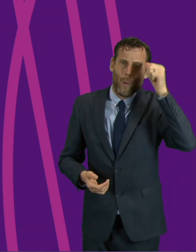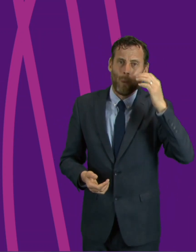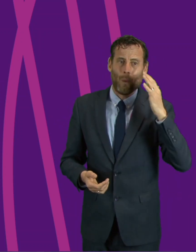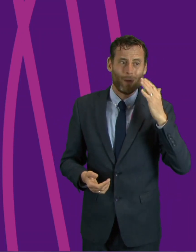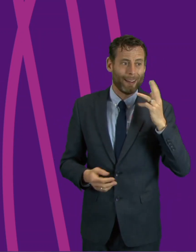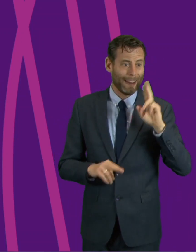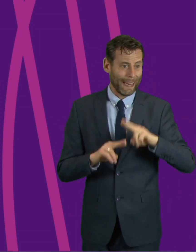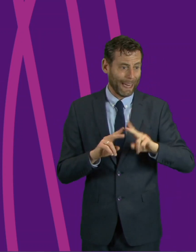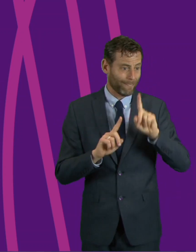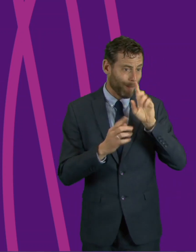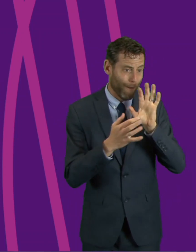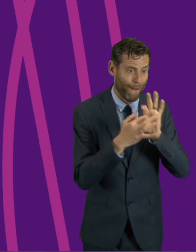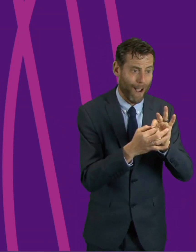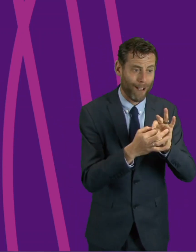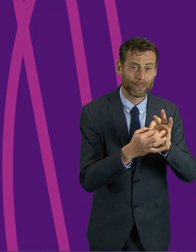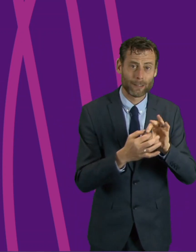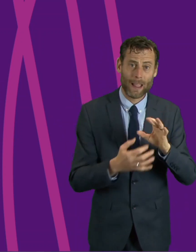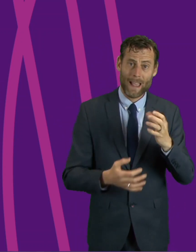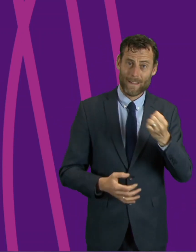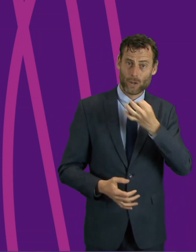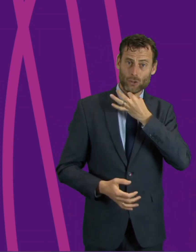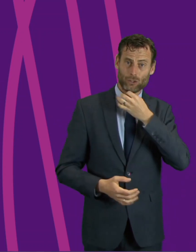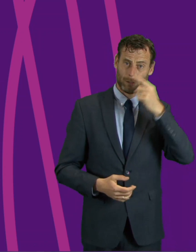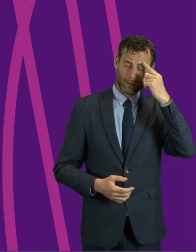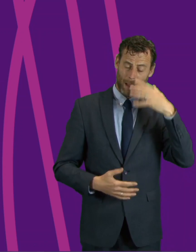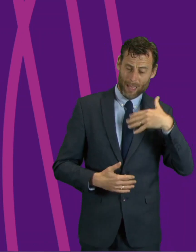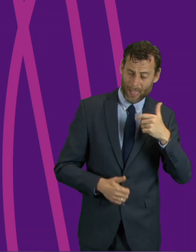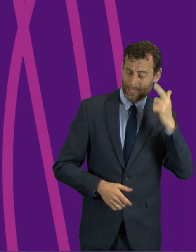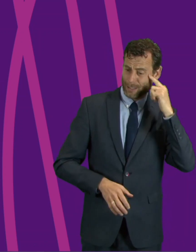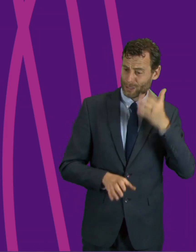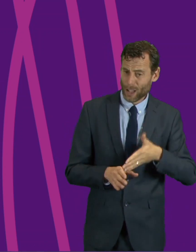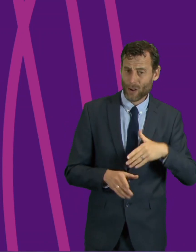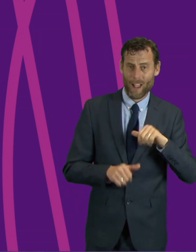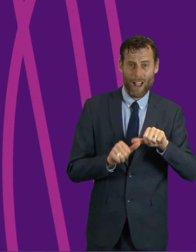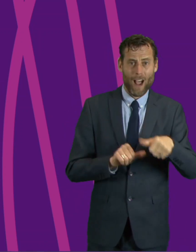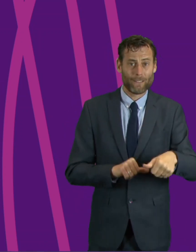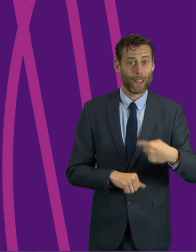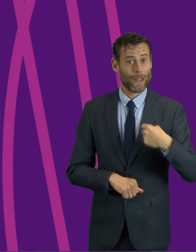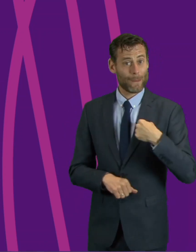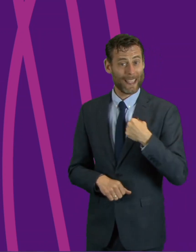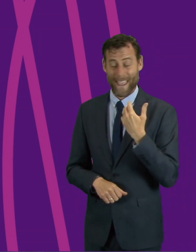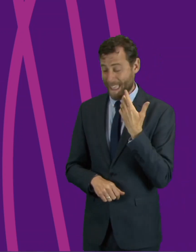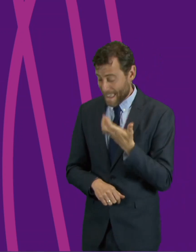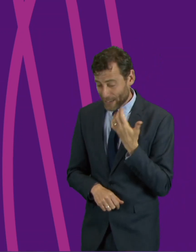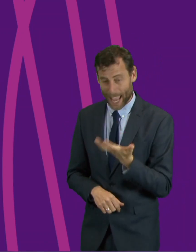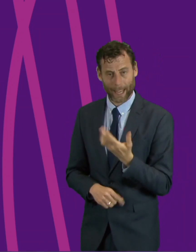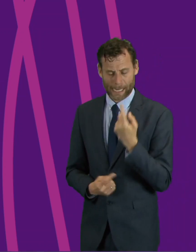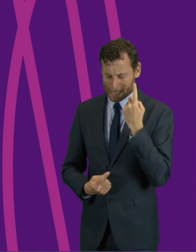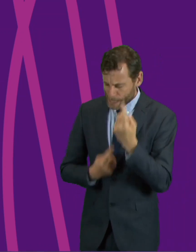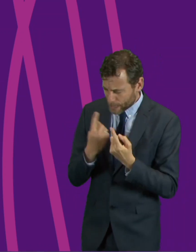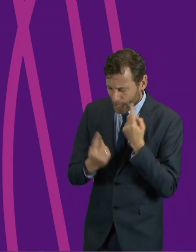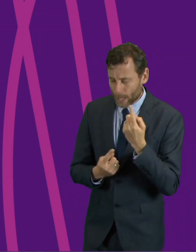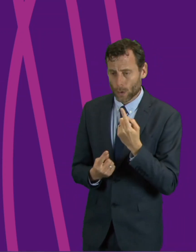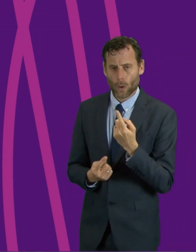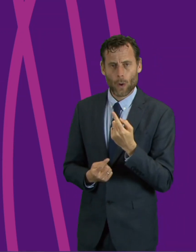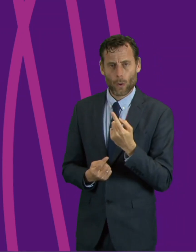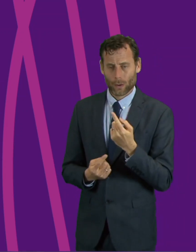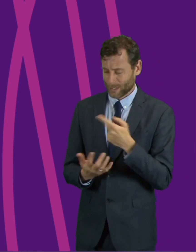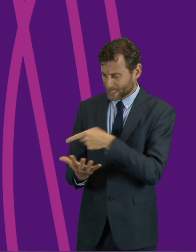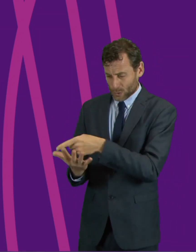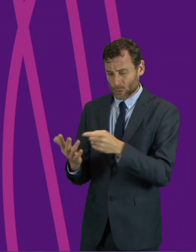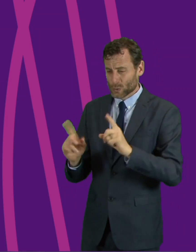this. I spend every day, as the Health Secretary and other ministers do, worrying about, thinking through, grappling with all of these